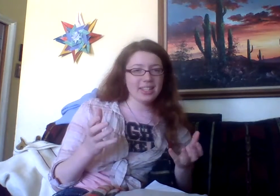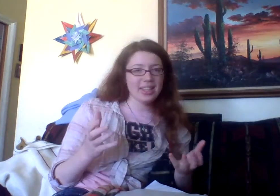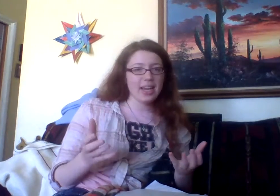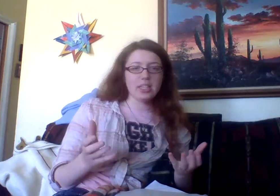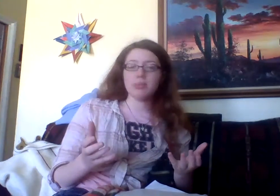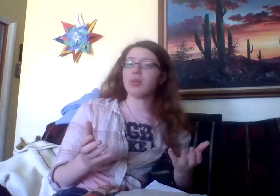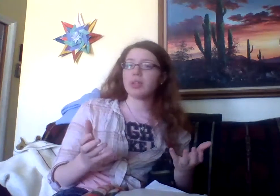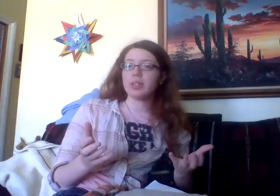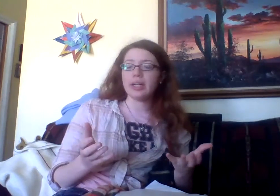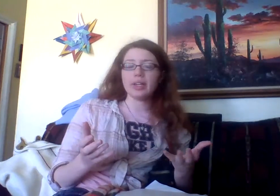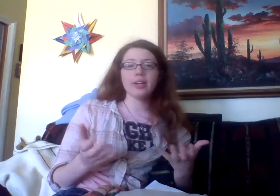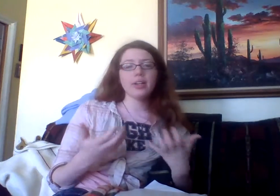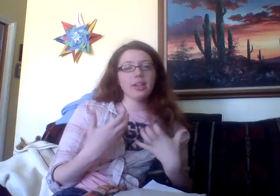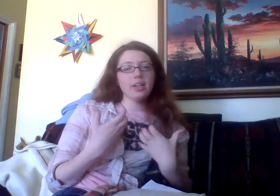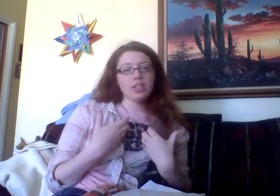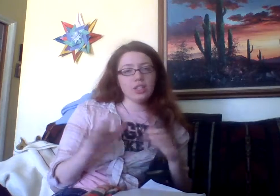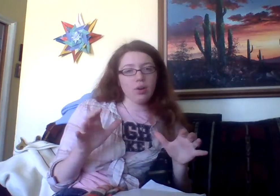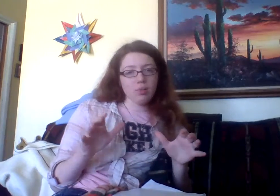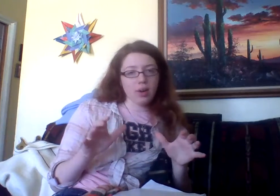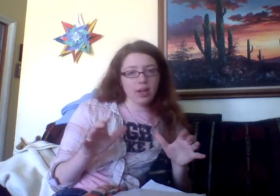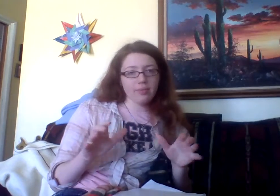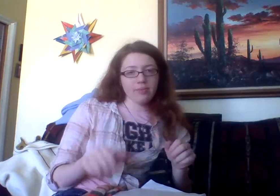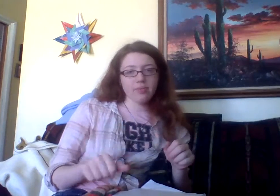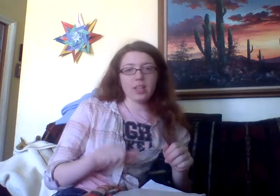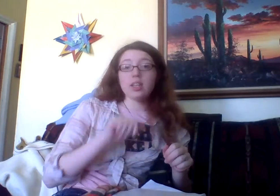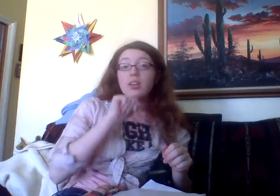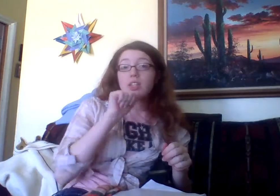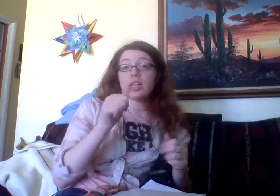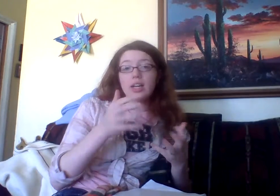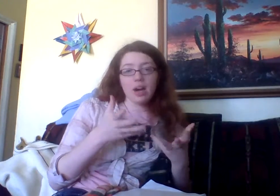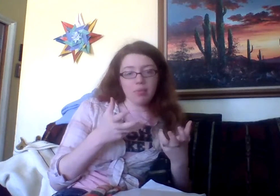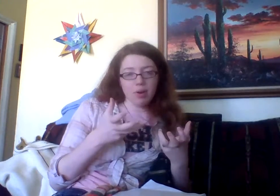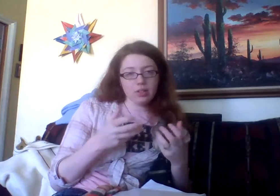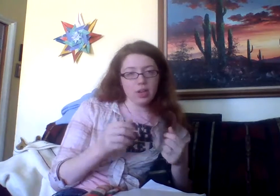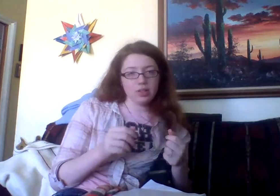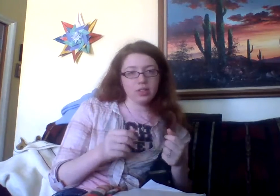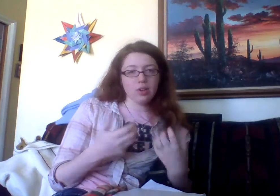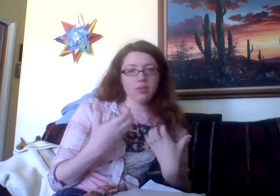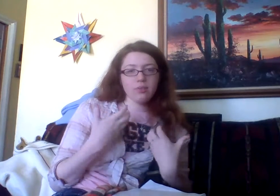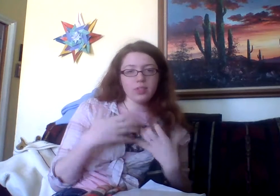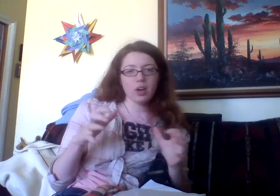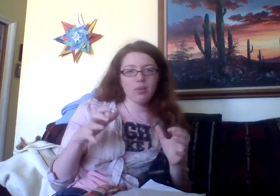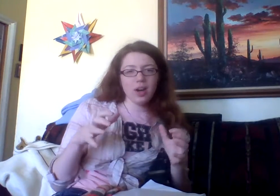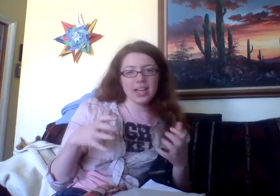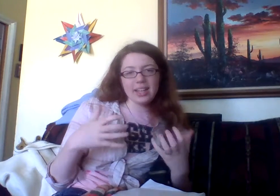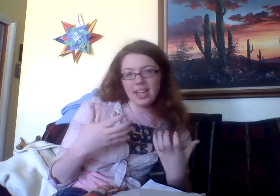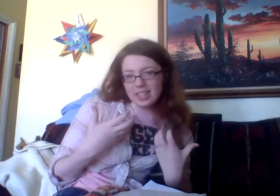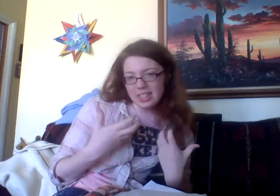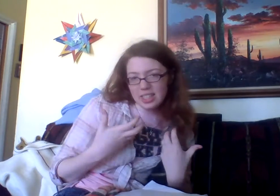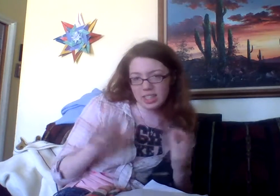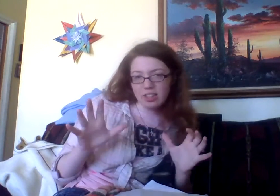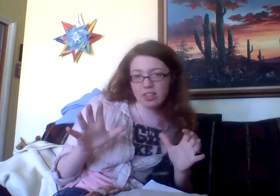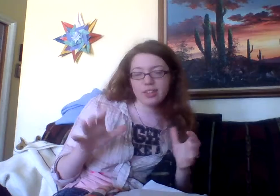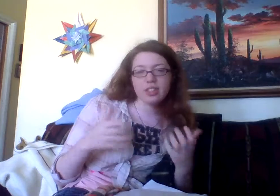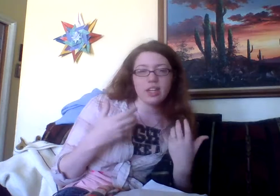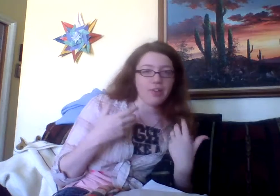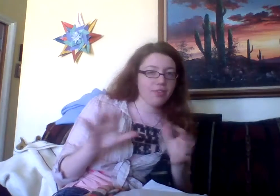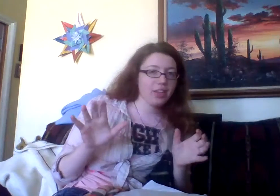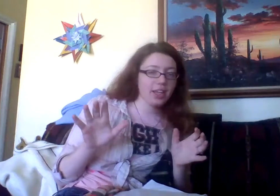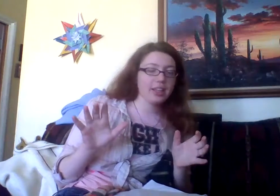that is more clear. Don't want. You can say not want also. Don't want I like because it literally looks like you're flinging the